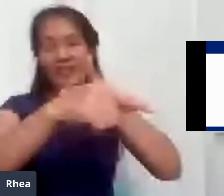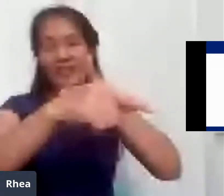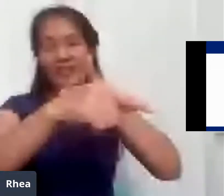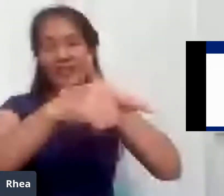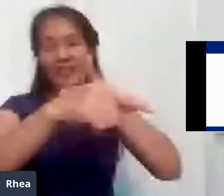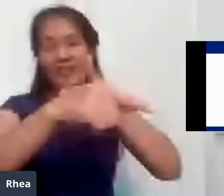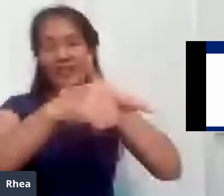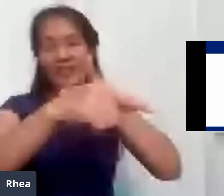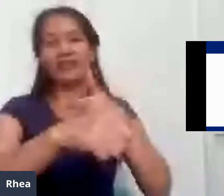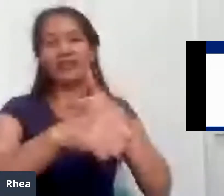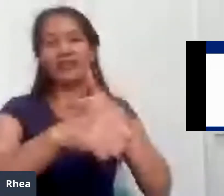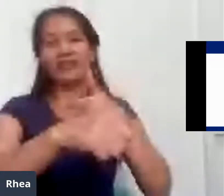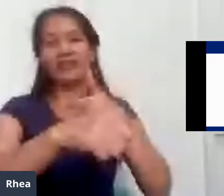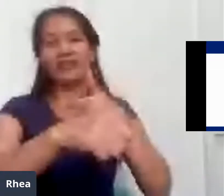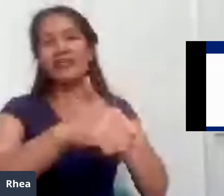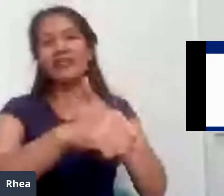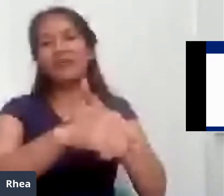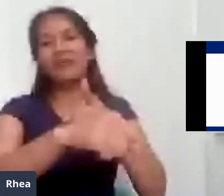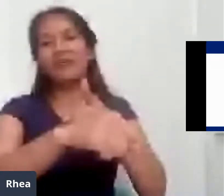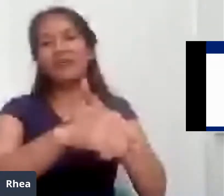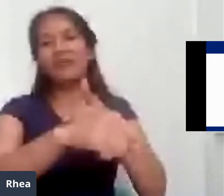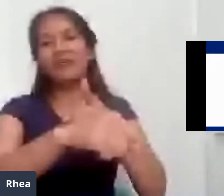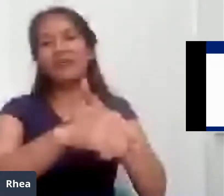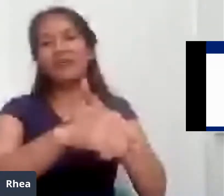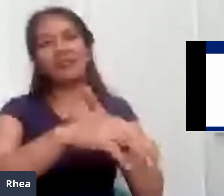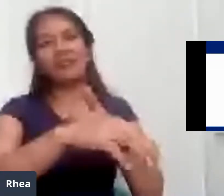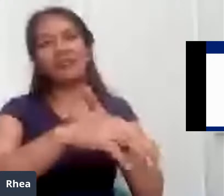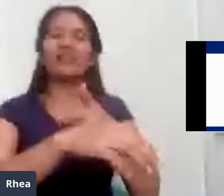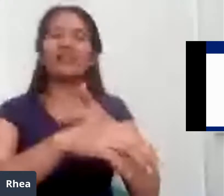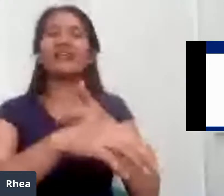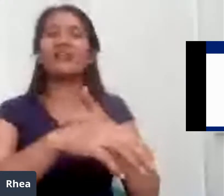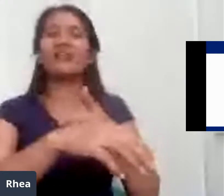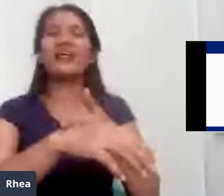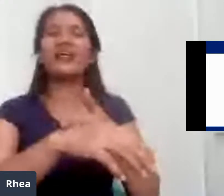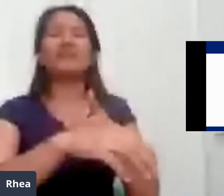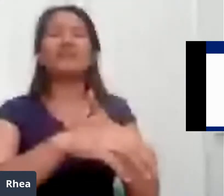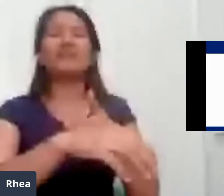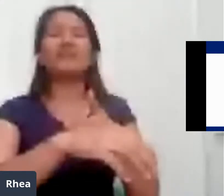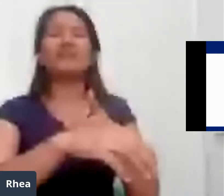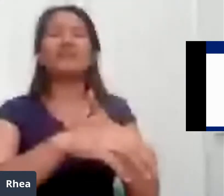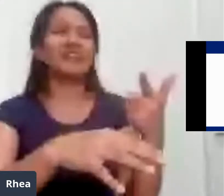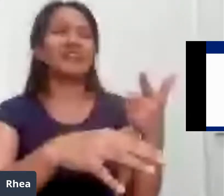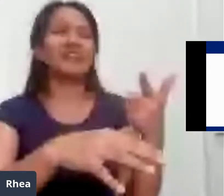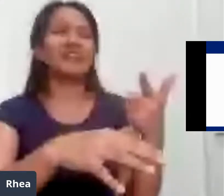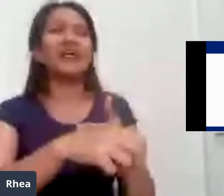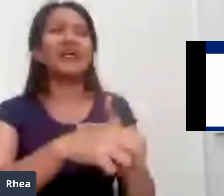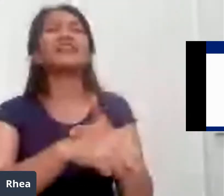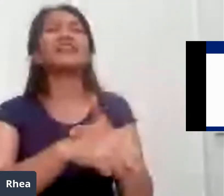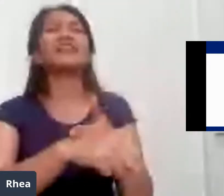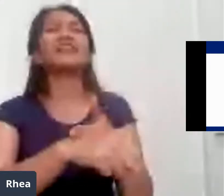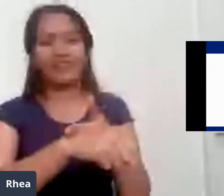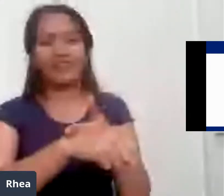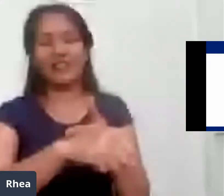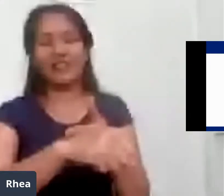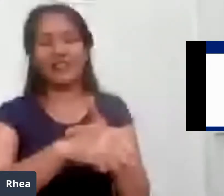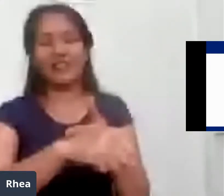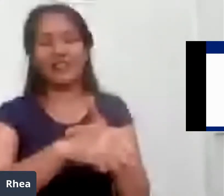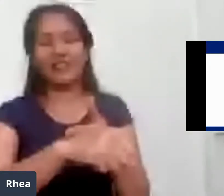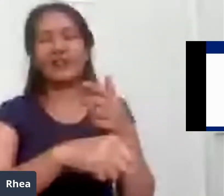gray. Letter G, gray. Because, why would say, bakit